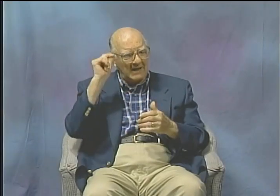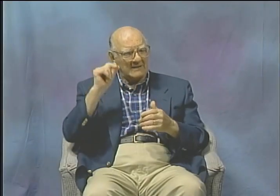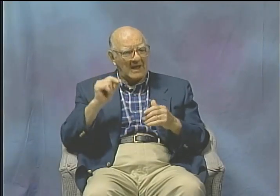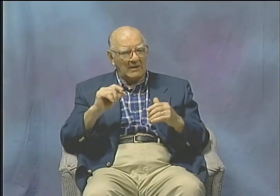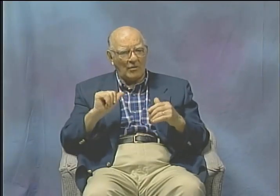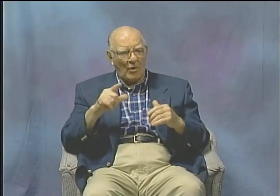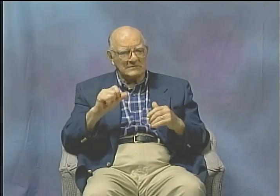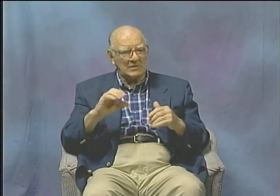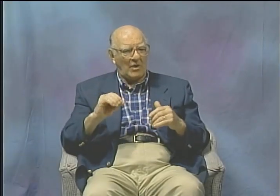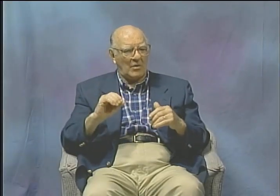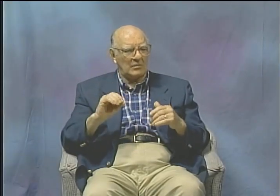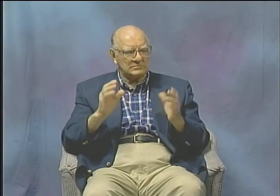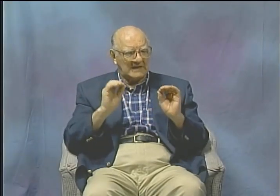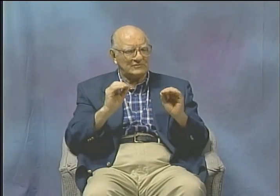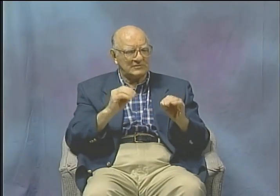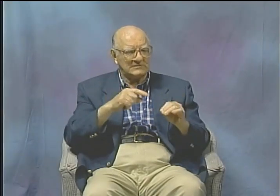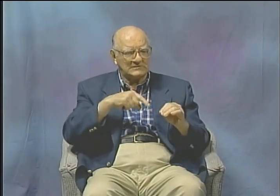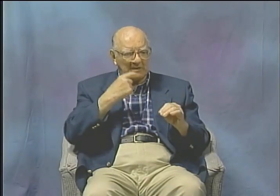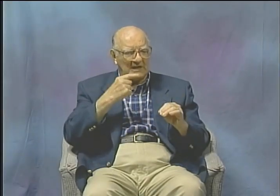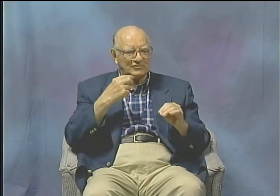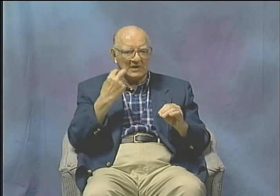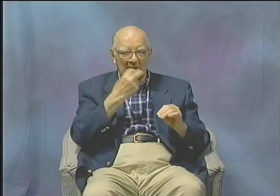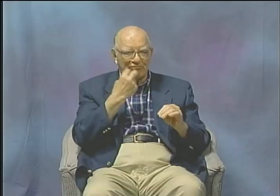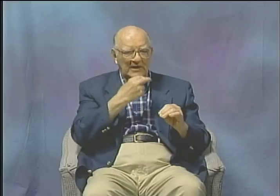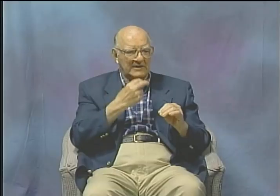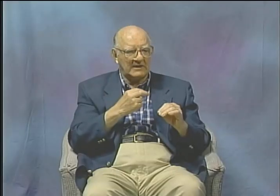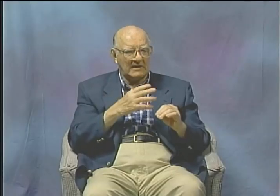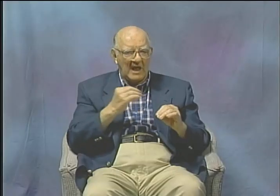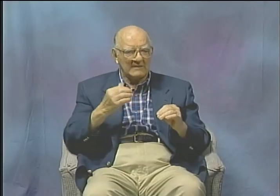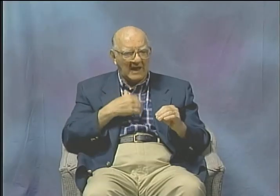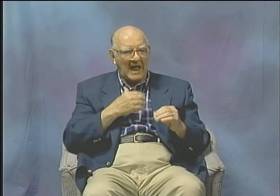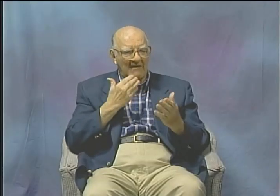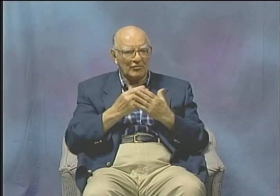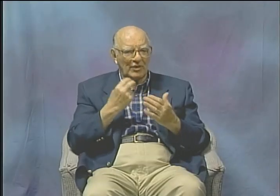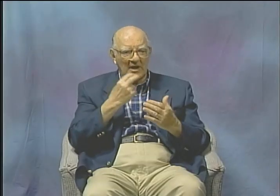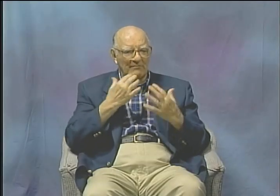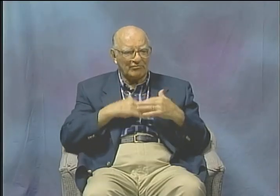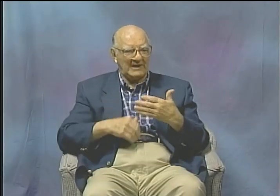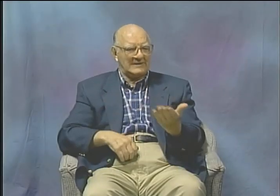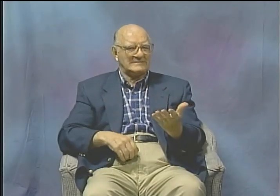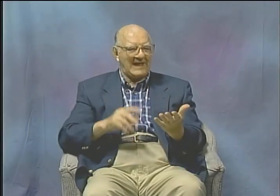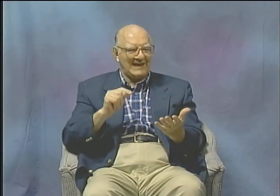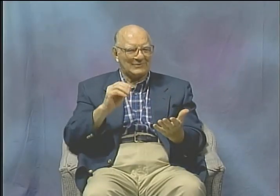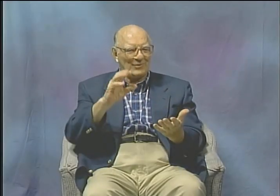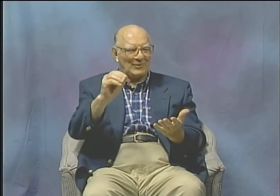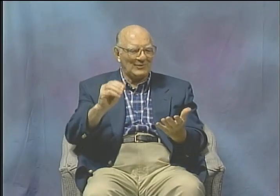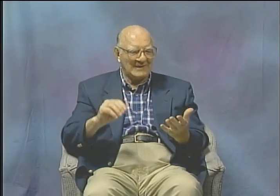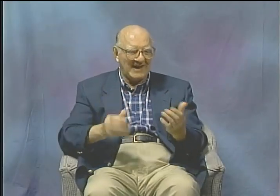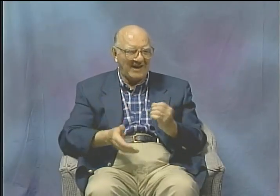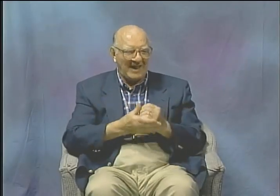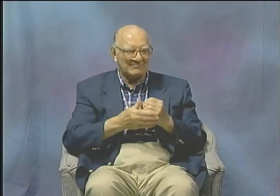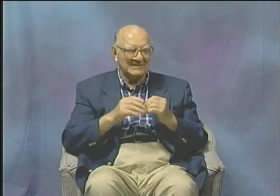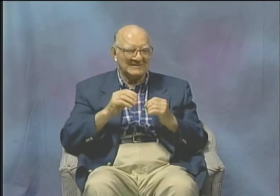Canada also teaches speech lip reading. They have good lip readers there too. That helped,